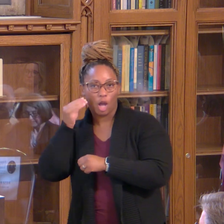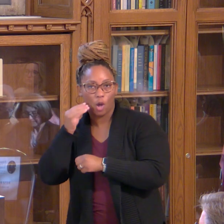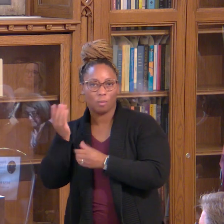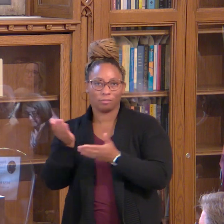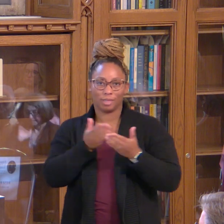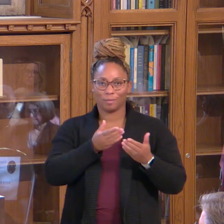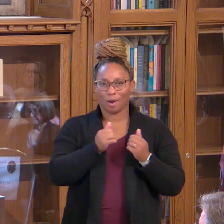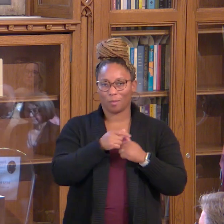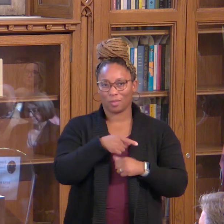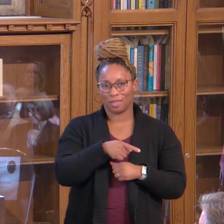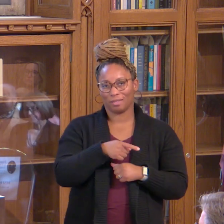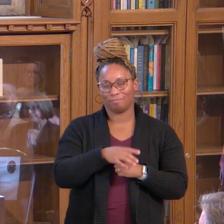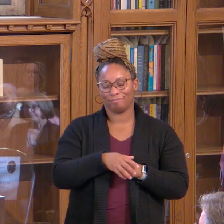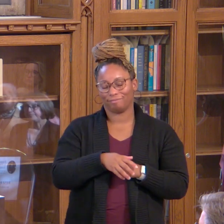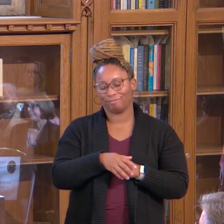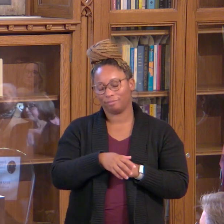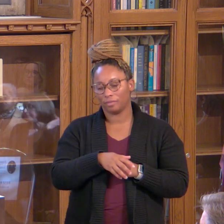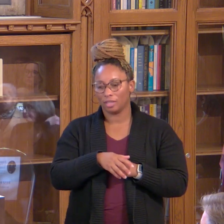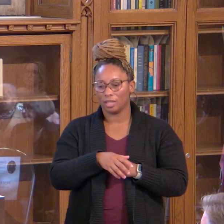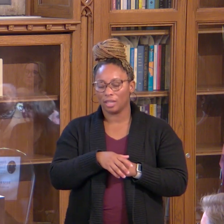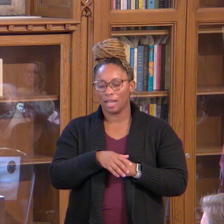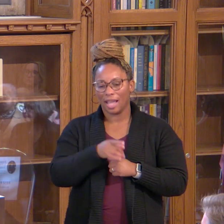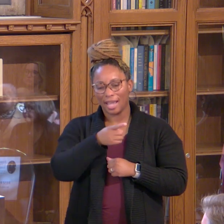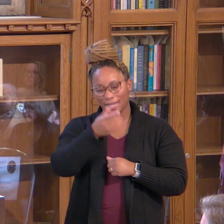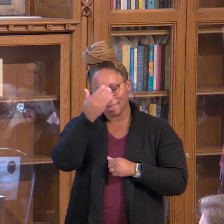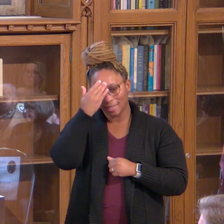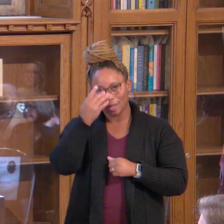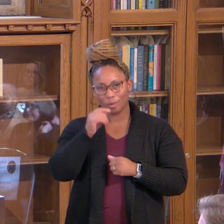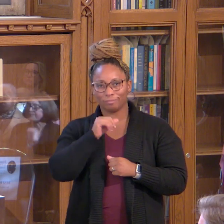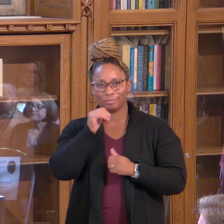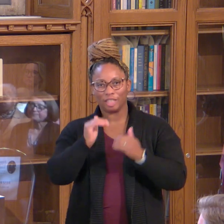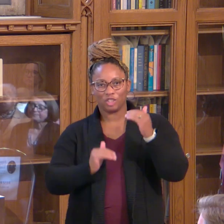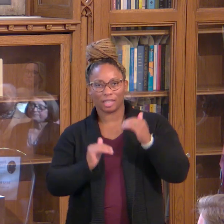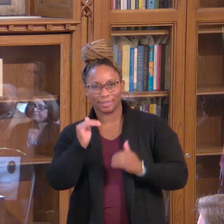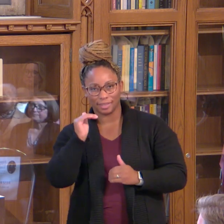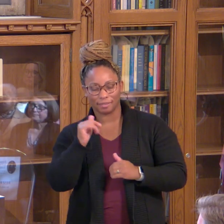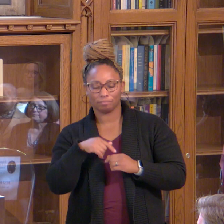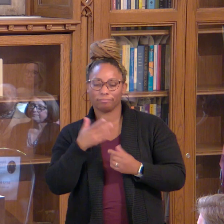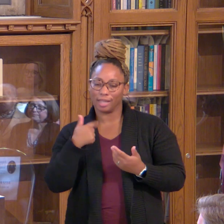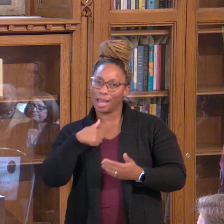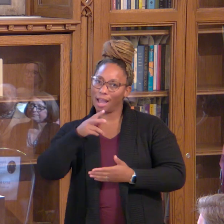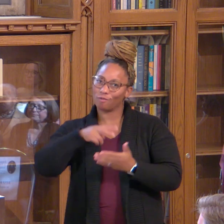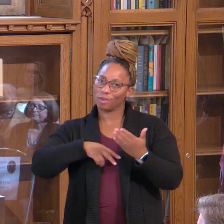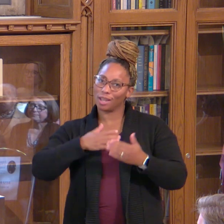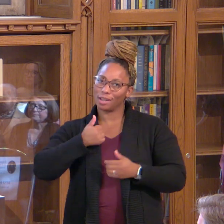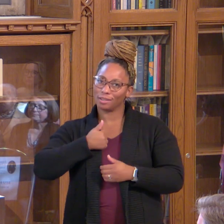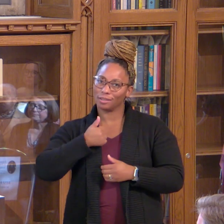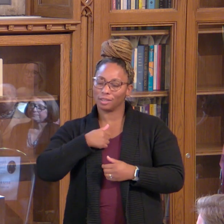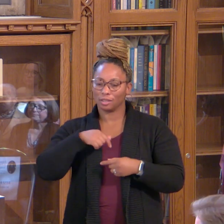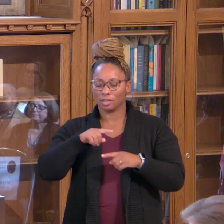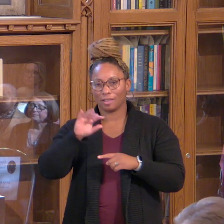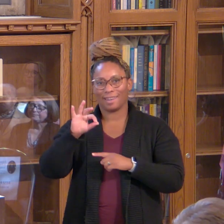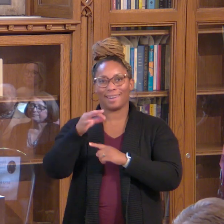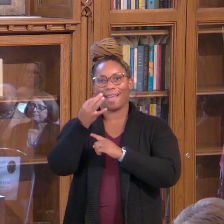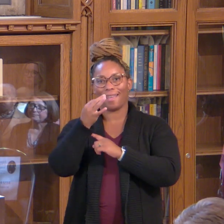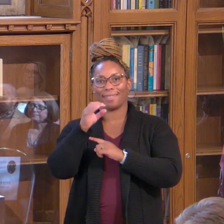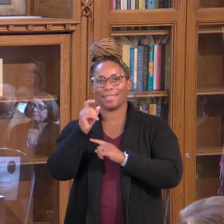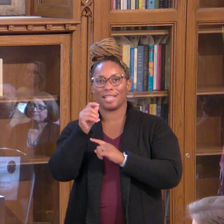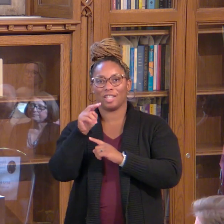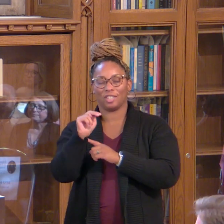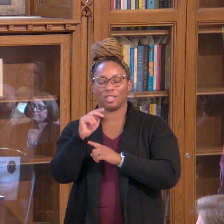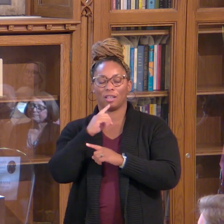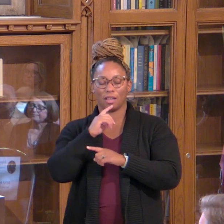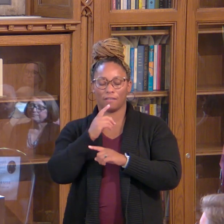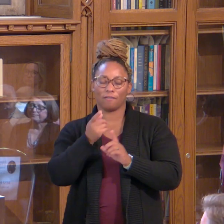over Franklin knew well those indignities but I and I write about these in the ninth edition of of From